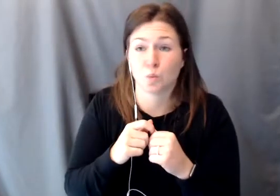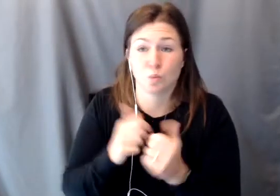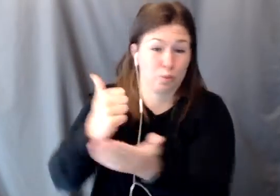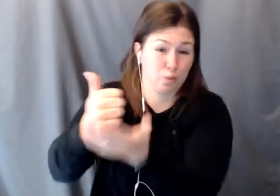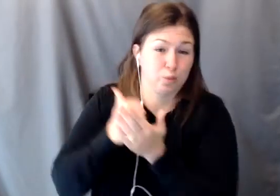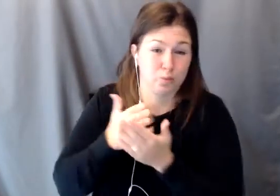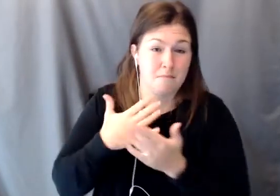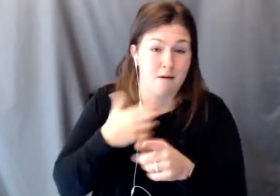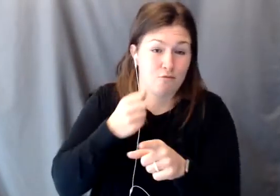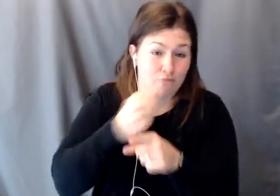in